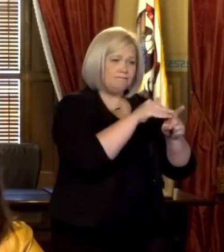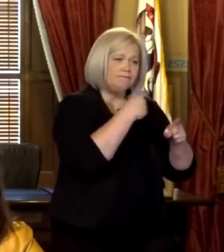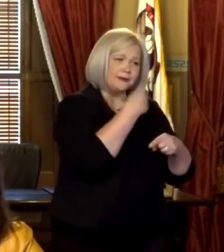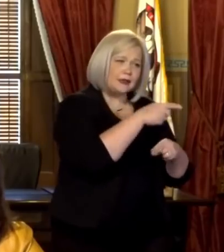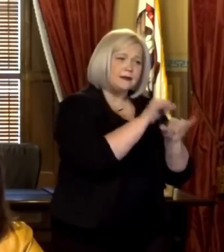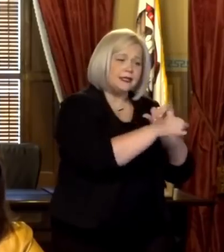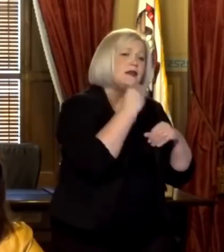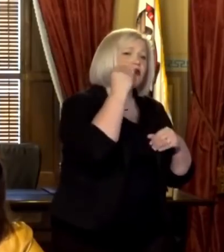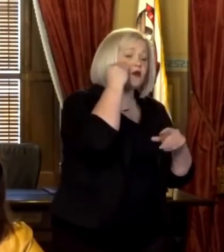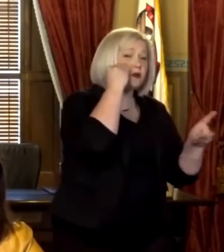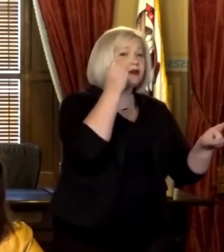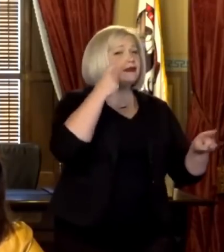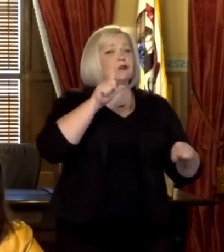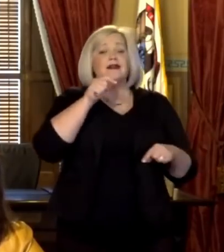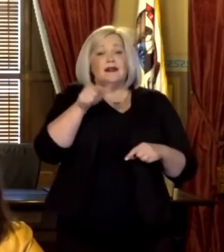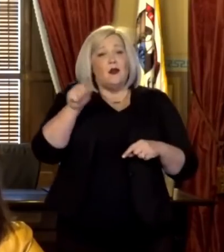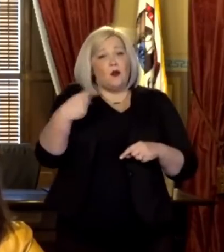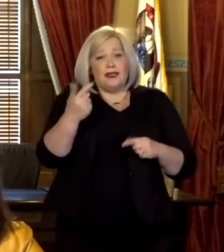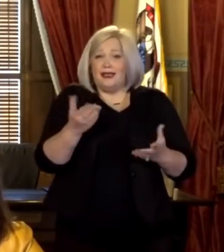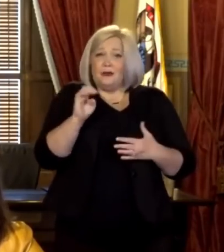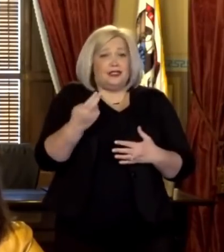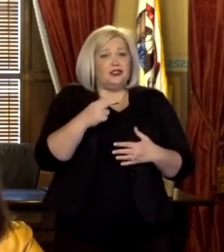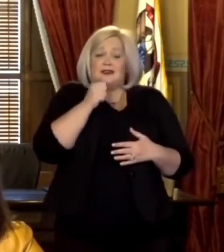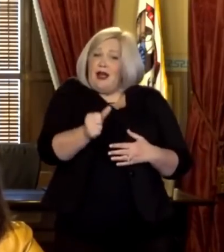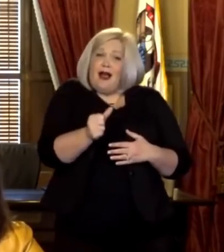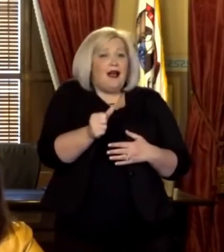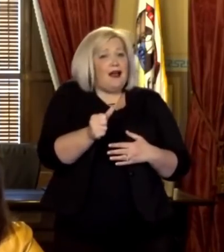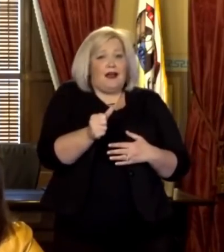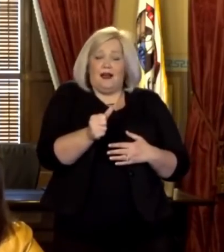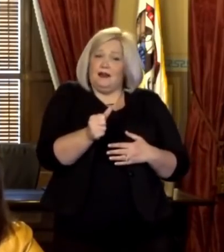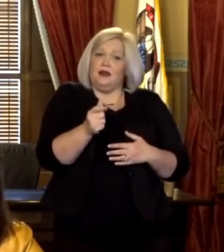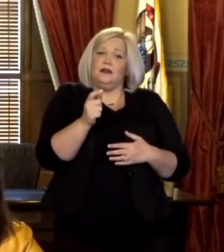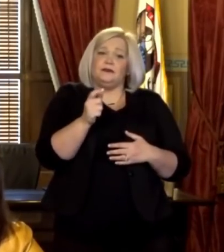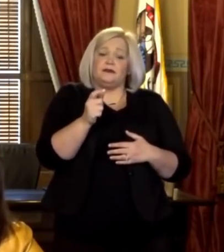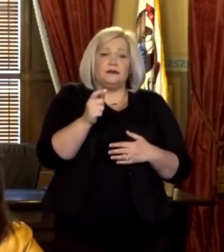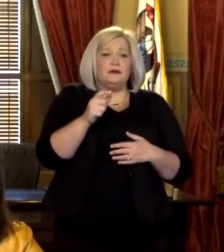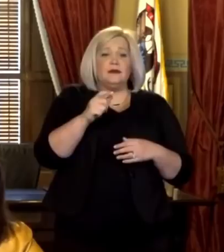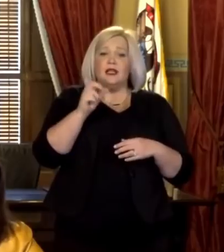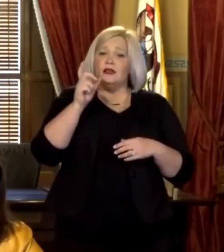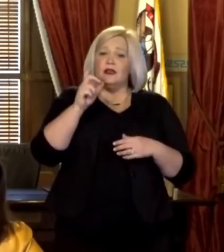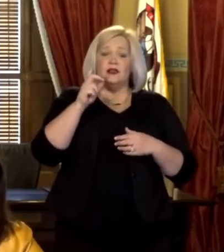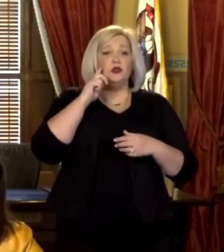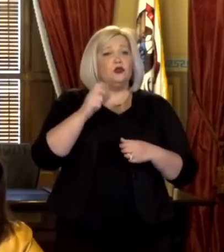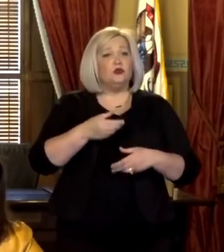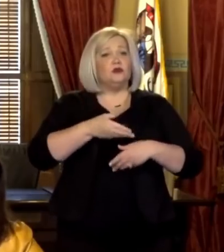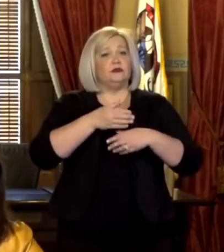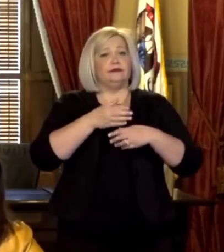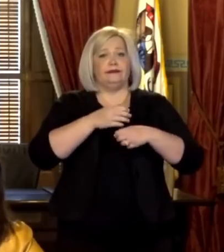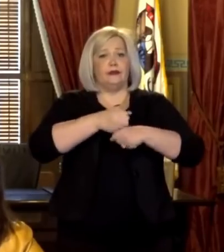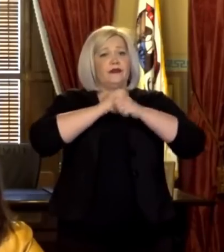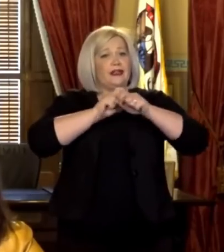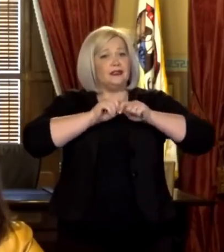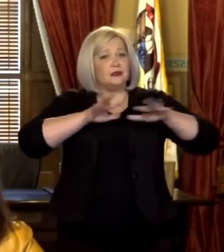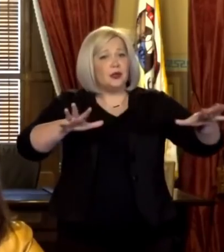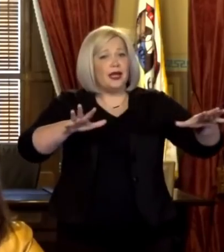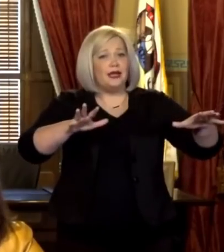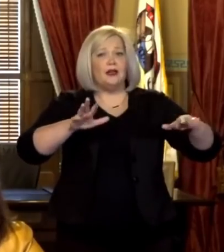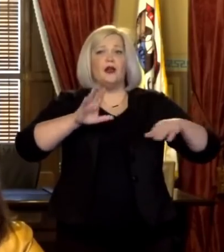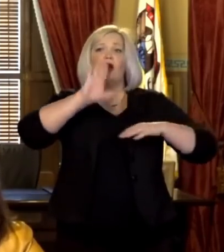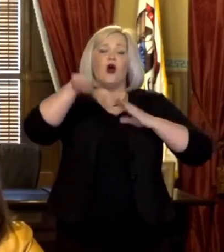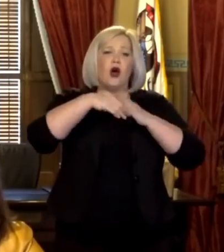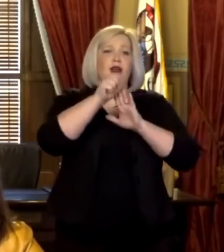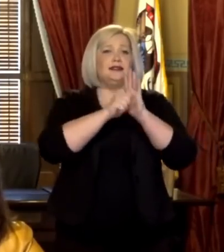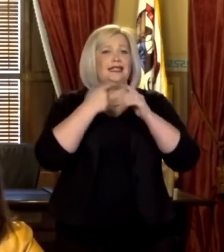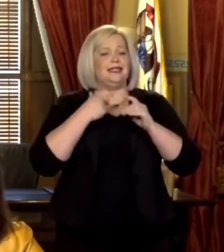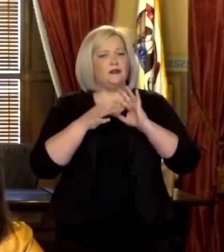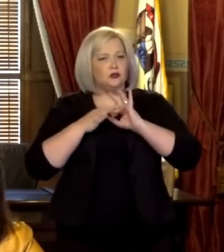isn't just Michigan's fight. To get through this, we have to be united as a country against this virus. It doesn't discriminate